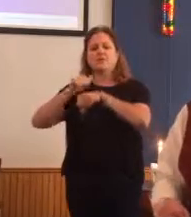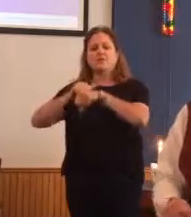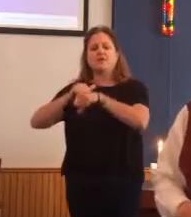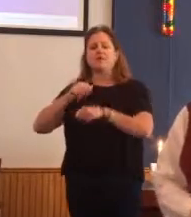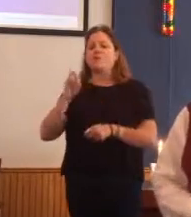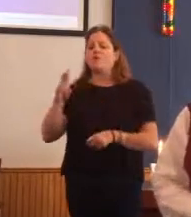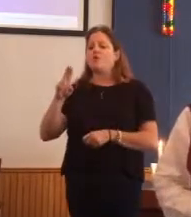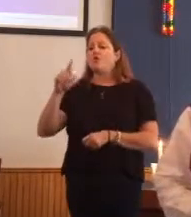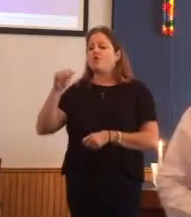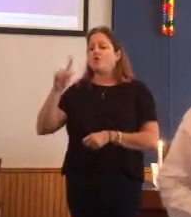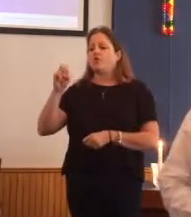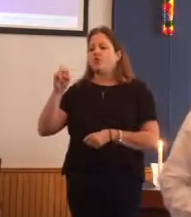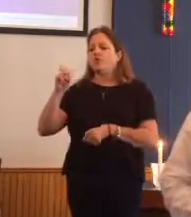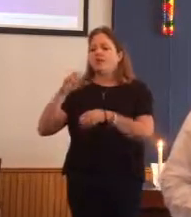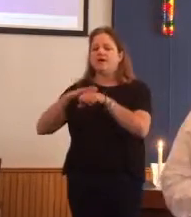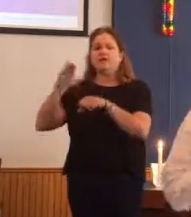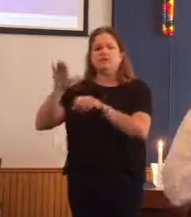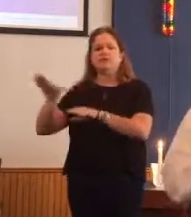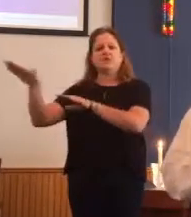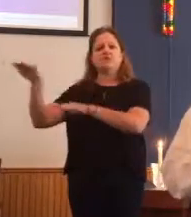Luke.